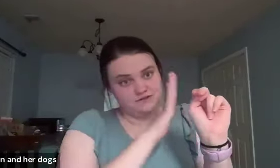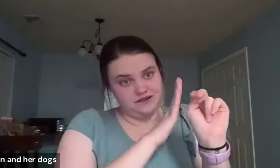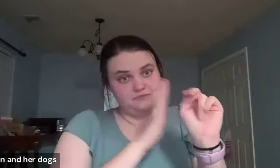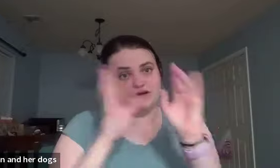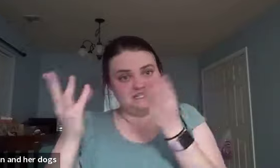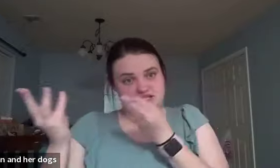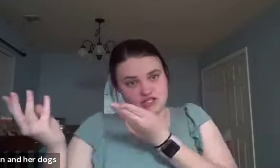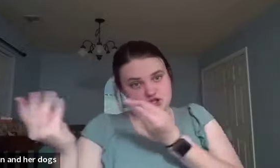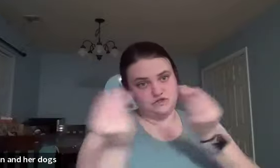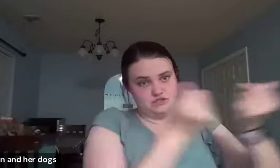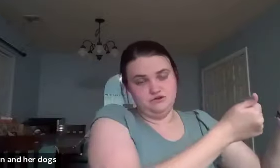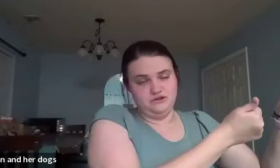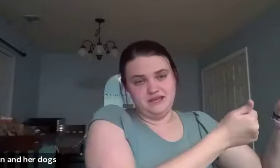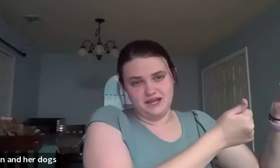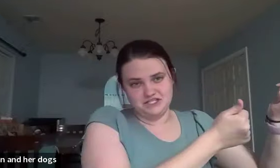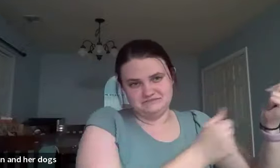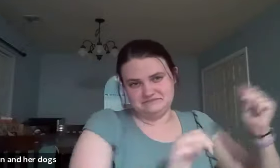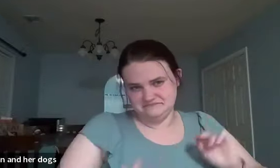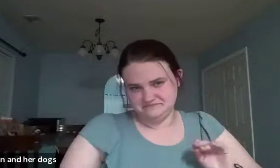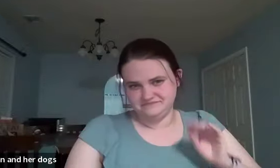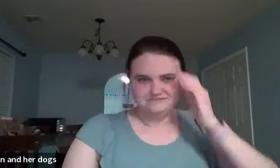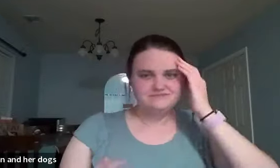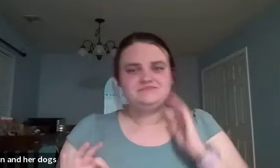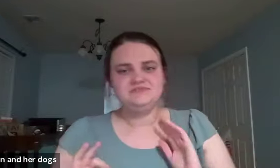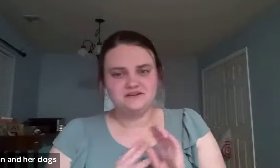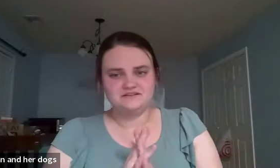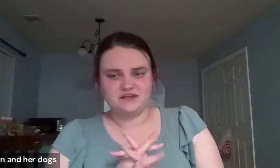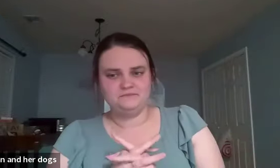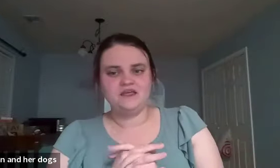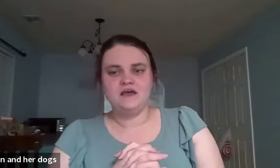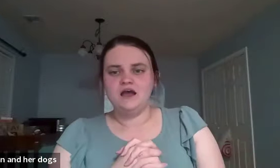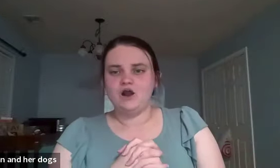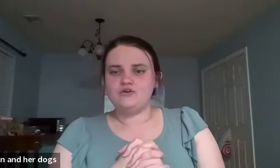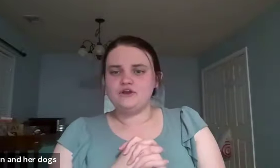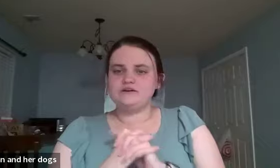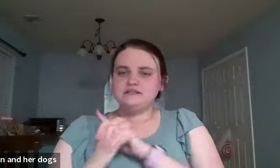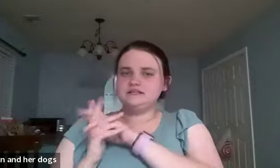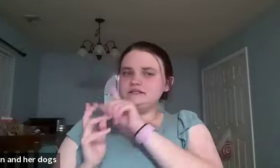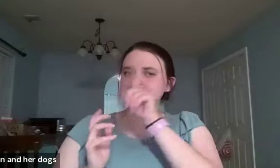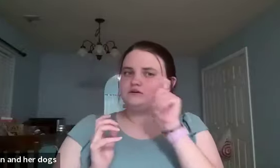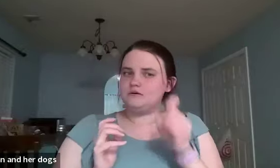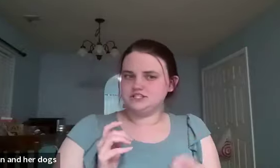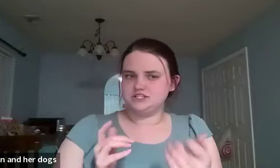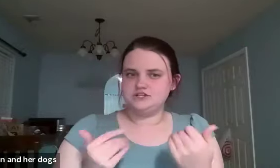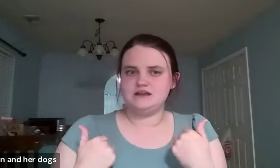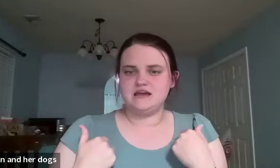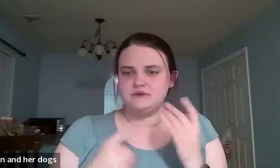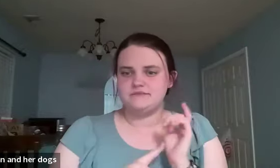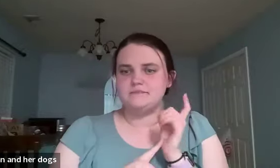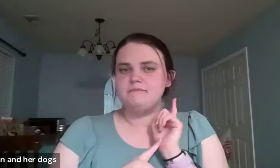every letter, but it's because it's so smooth you can't catch it. So are there any questions you guys have? We have about a